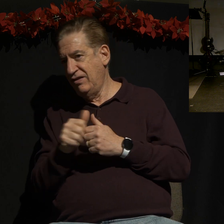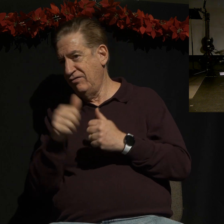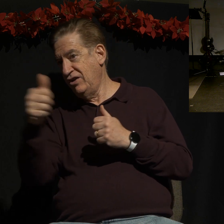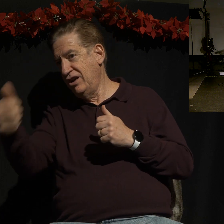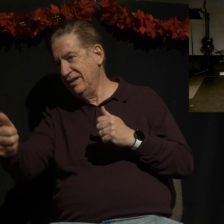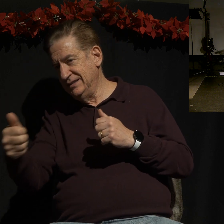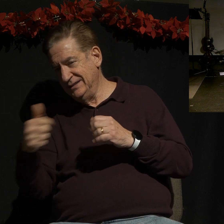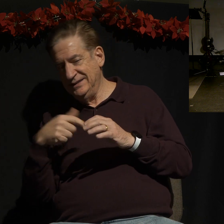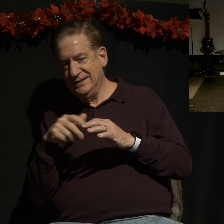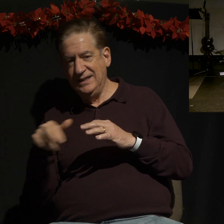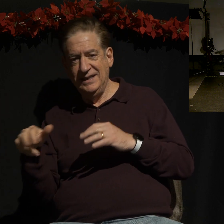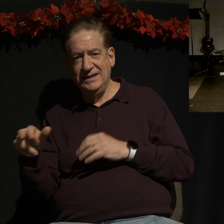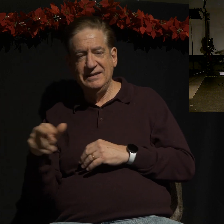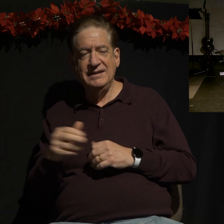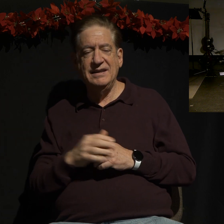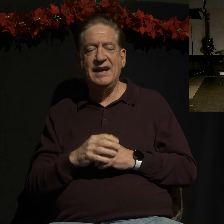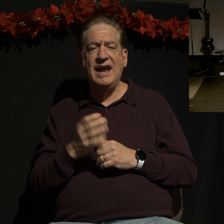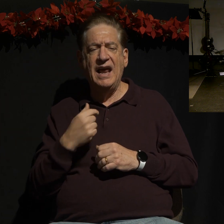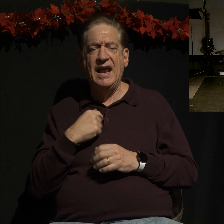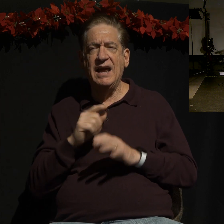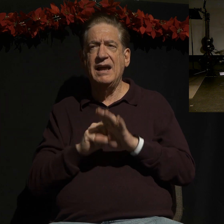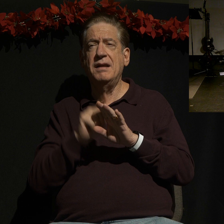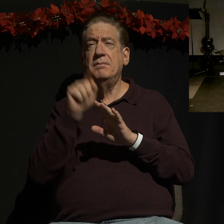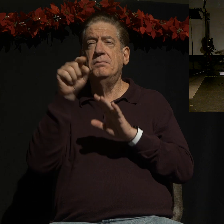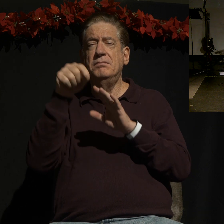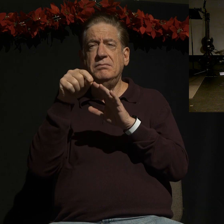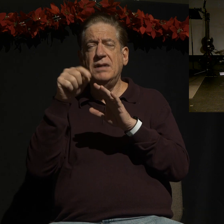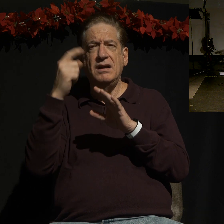side. And I get up there and I